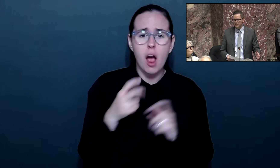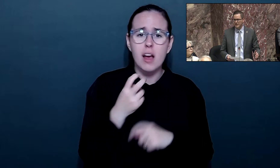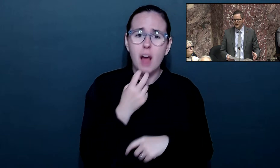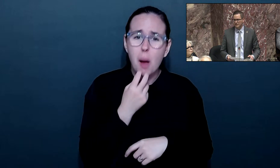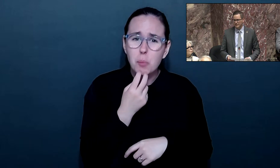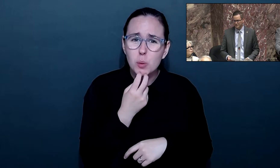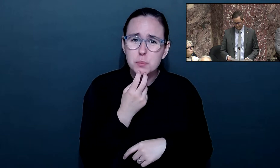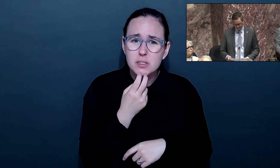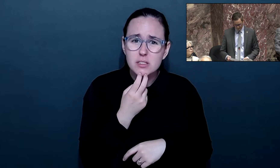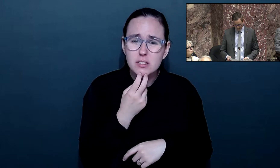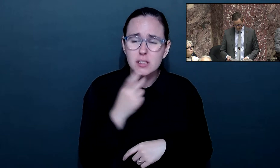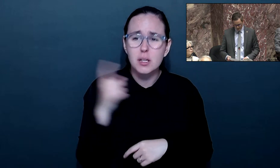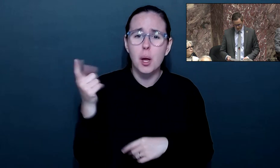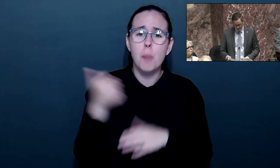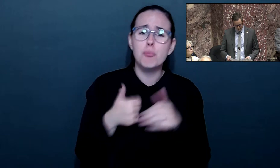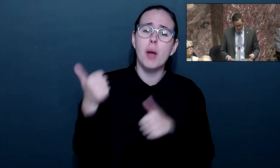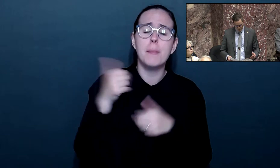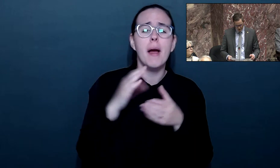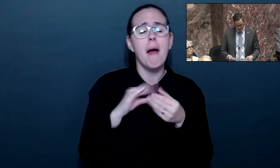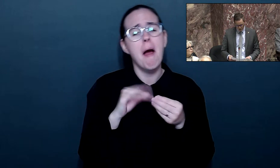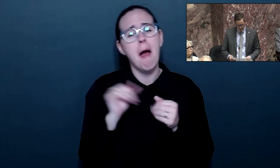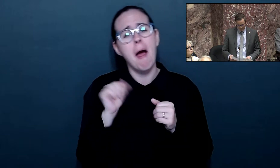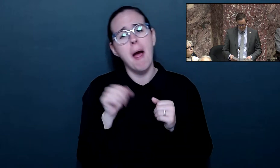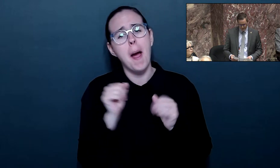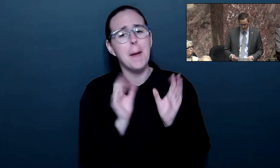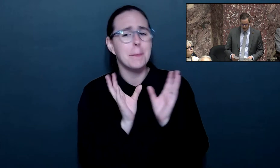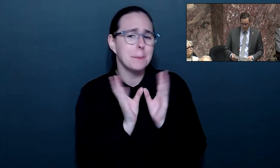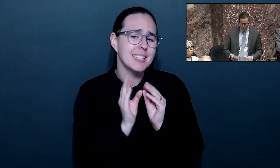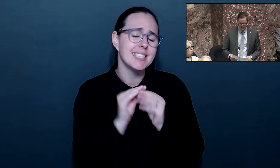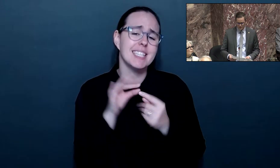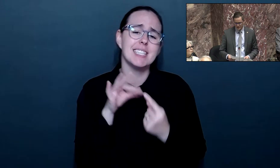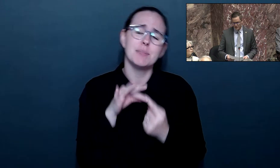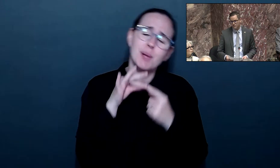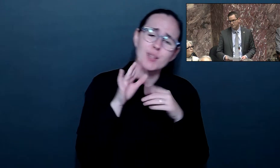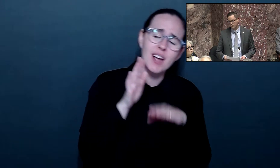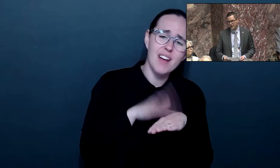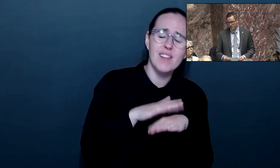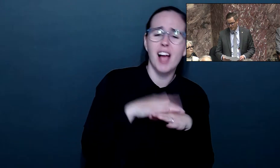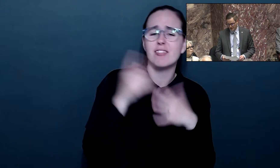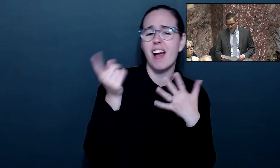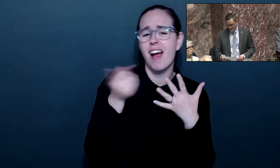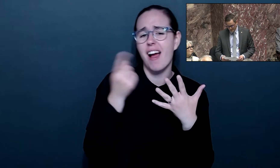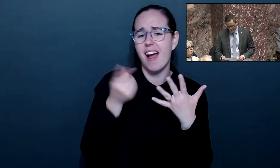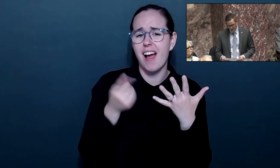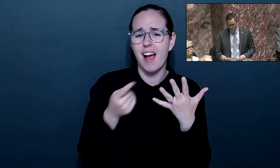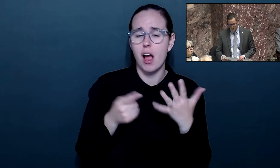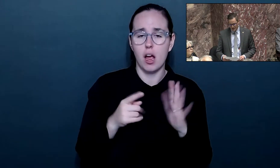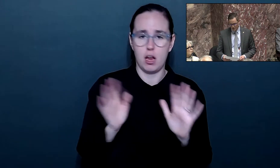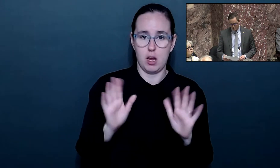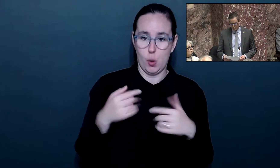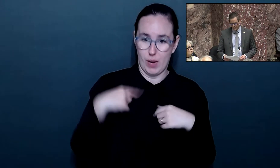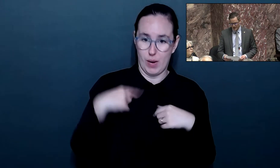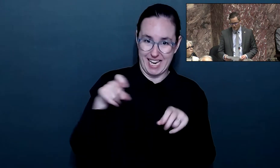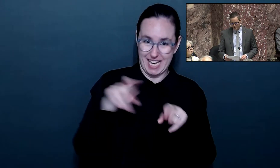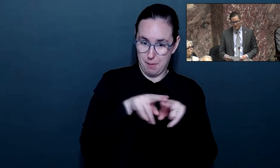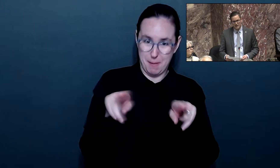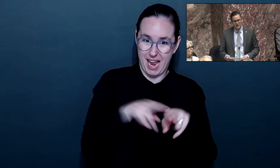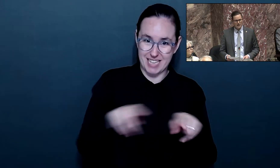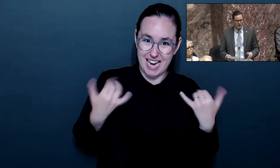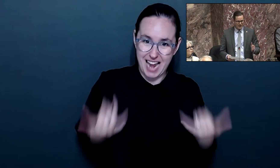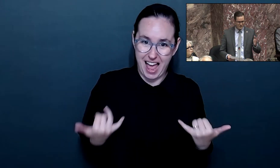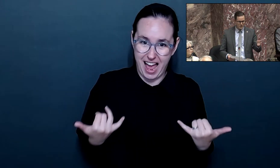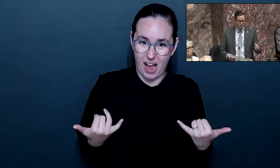beds immediately. The City of Prince George supports the petition for better psychiatric care in Northern Health,